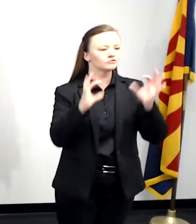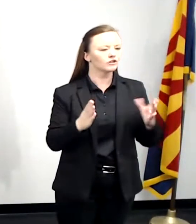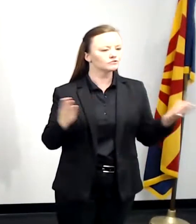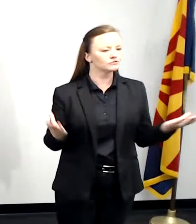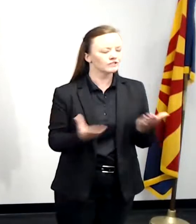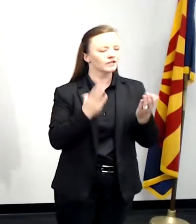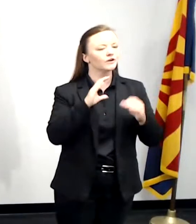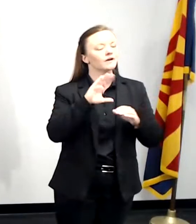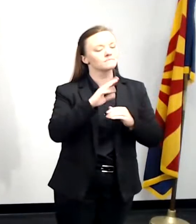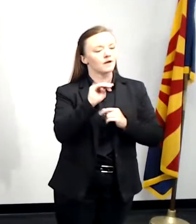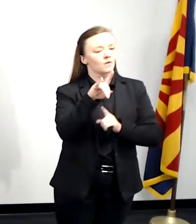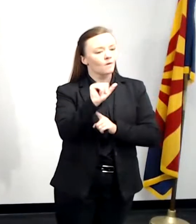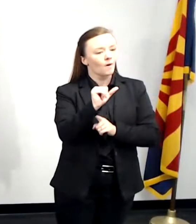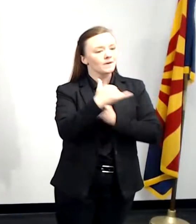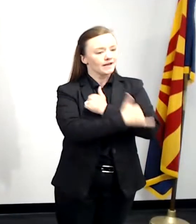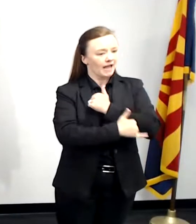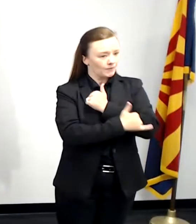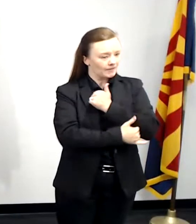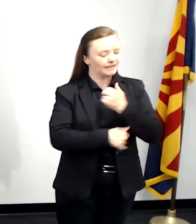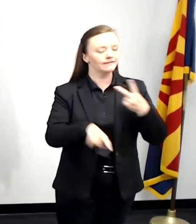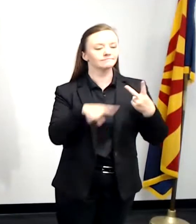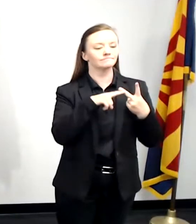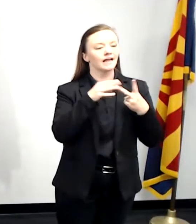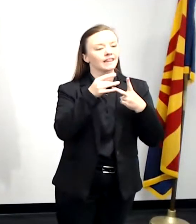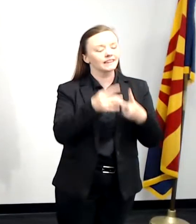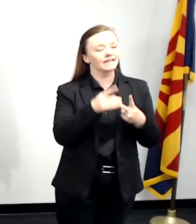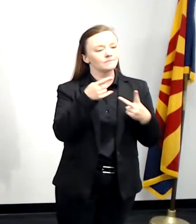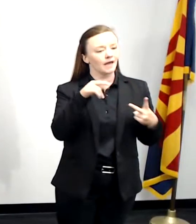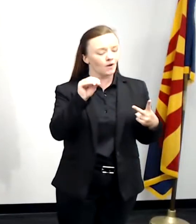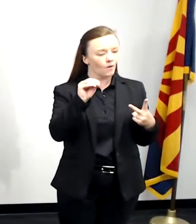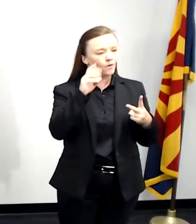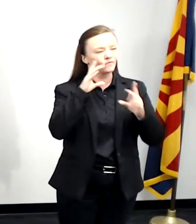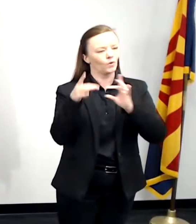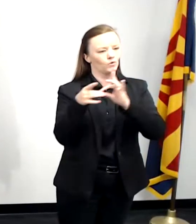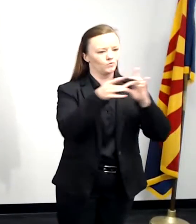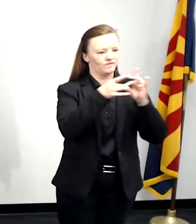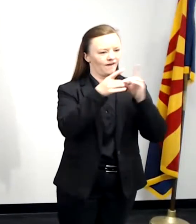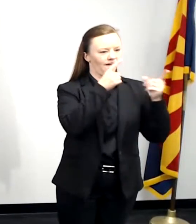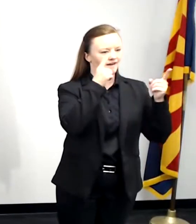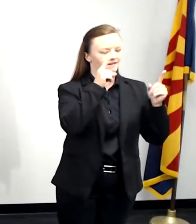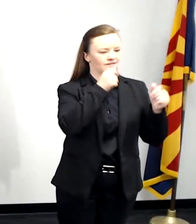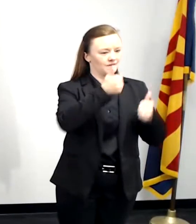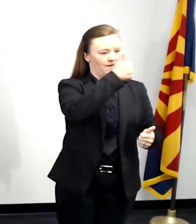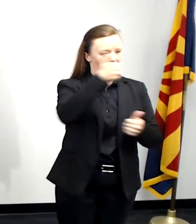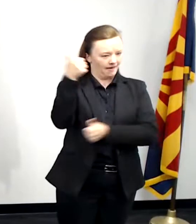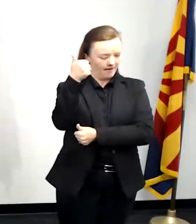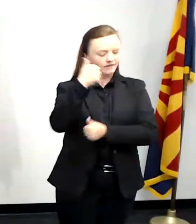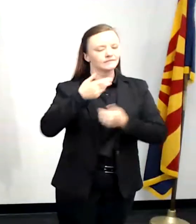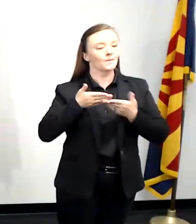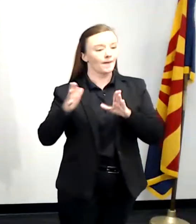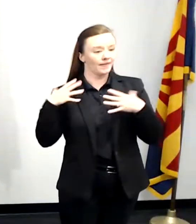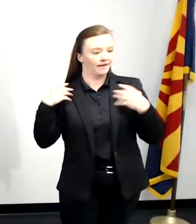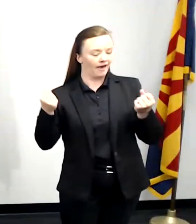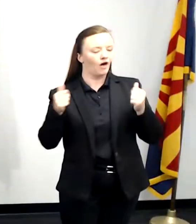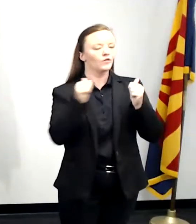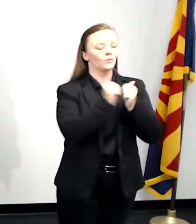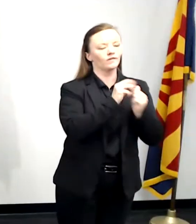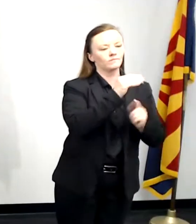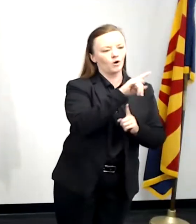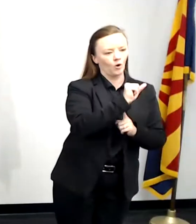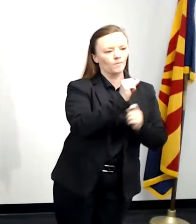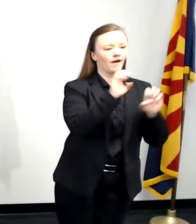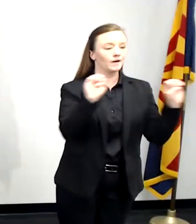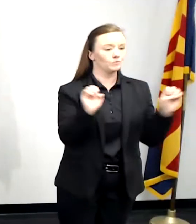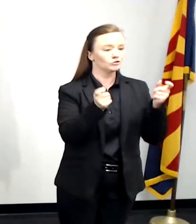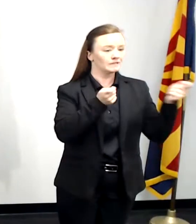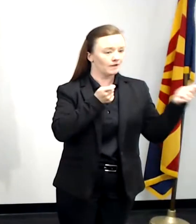lead PIO for our unified command that includes public health and emergency management here at Maricopa County. Welcome. Thanks for